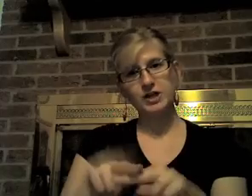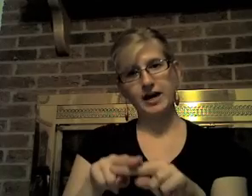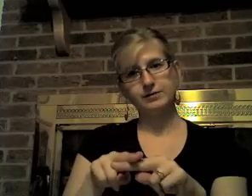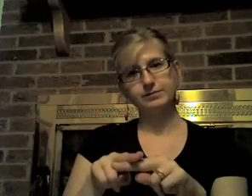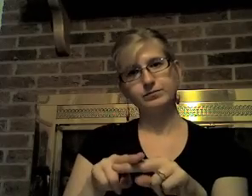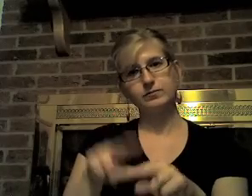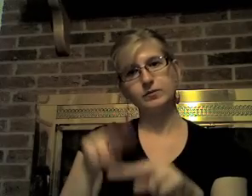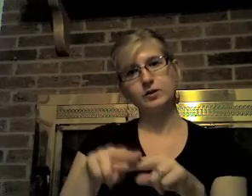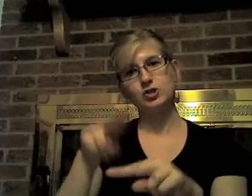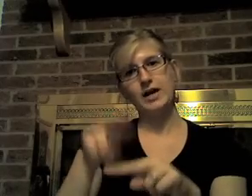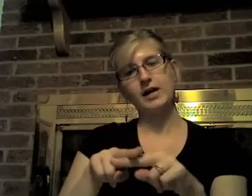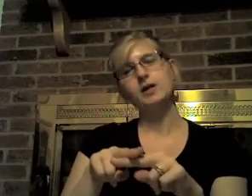chair. Chair.